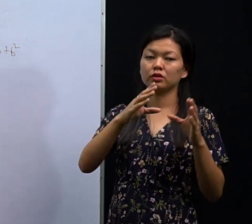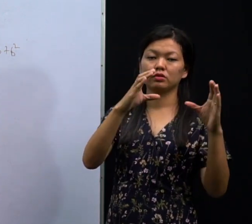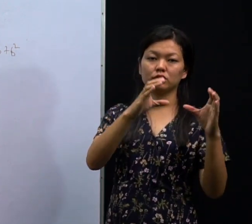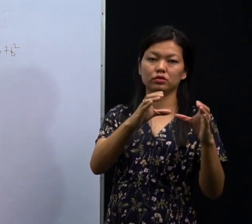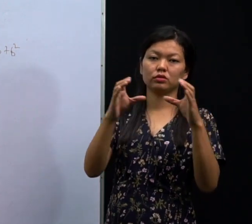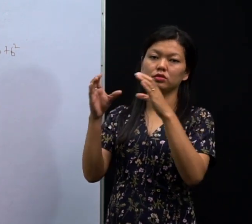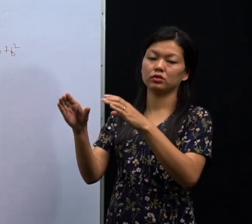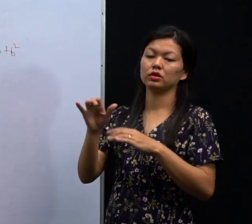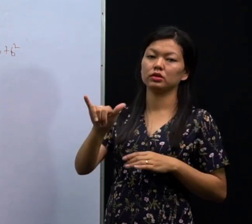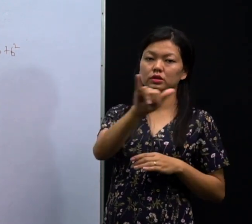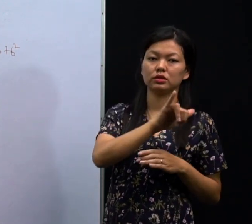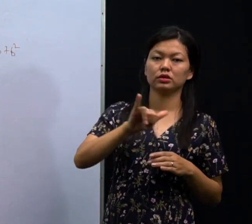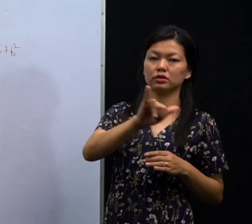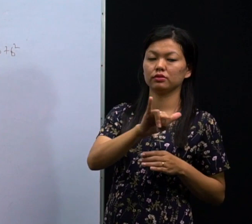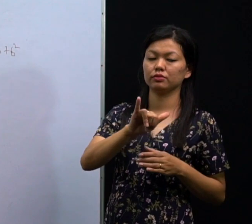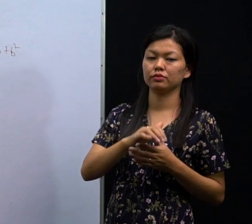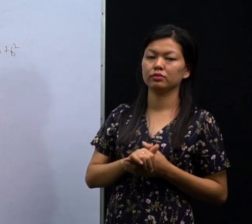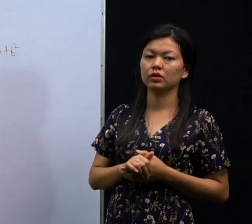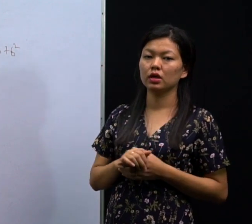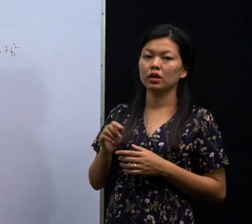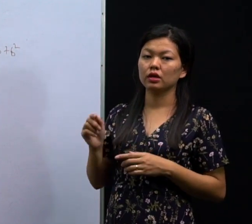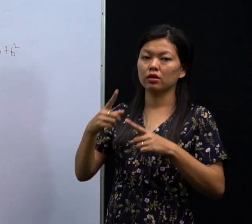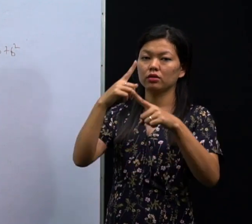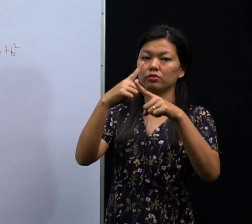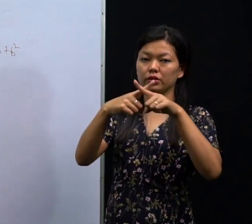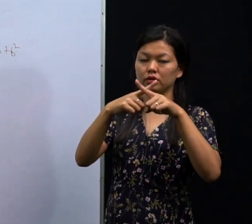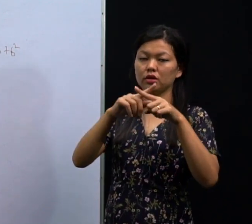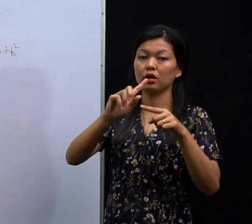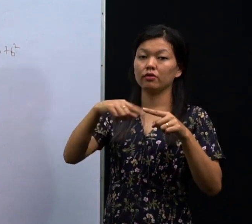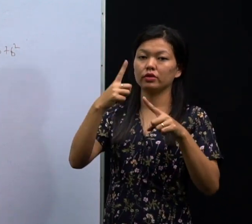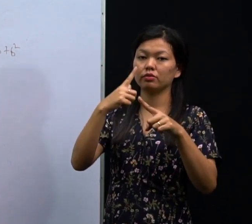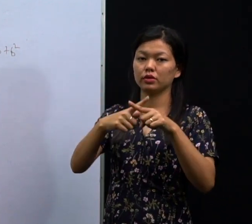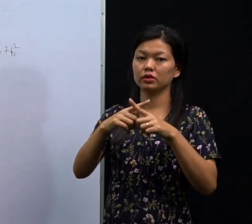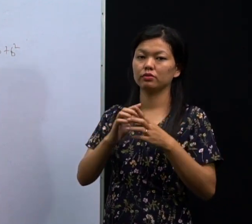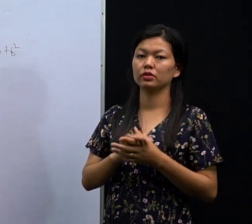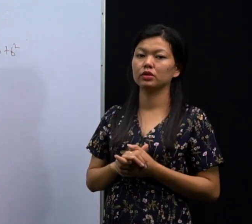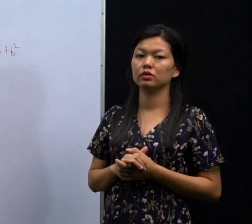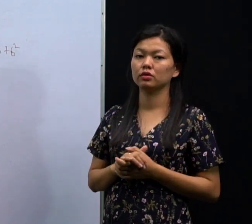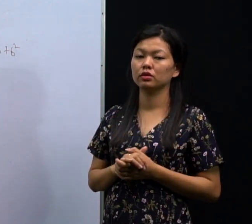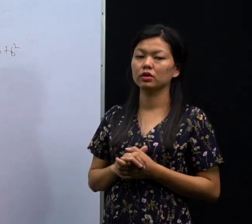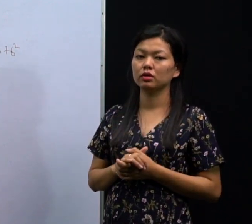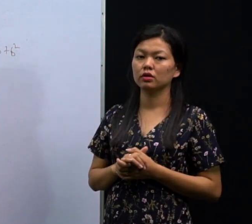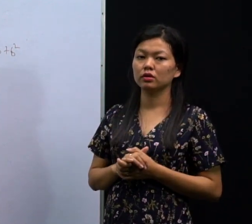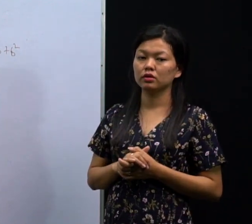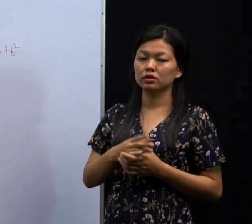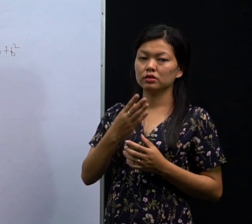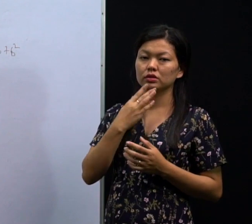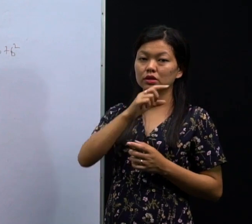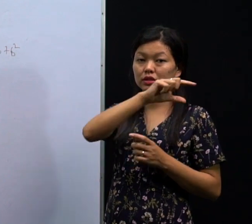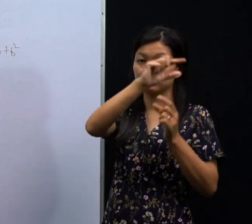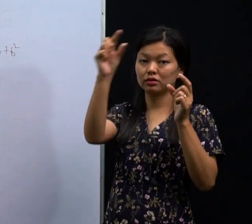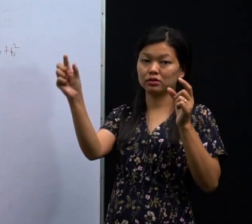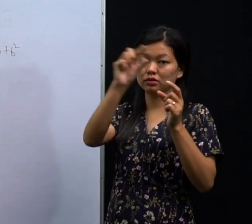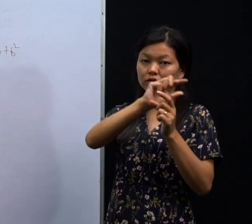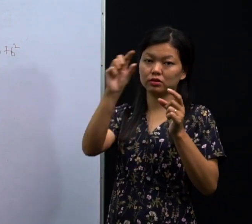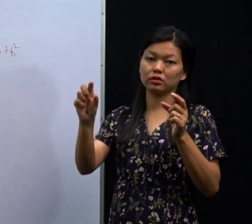that one to be multiplied. Now how to multiply? Last time I showed you rainbow method or FOIL method. FOIL means what? What is the meaning of